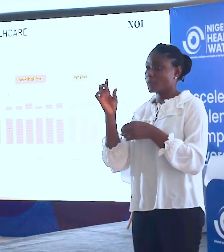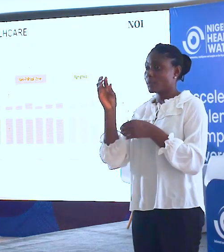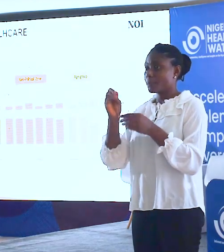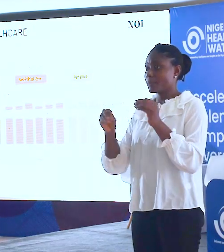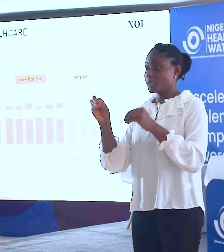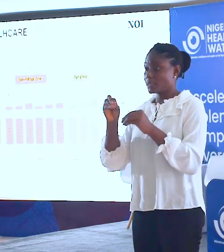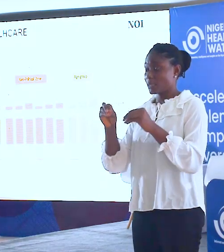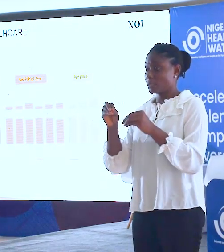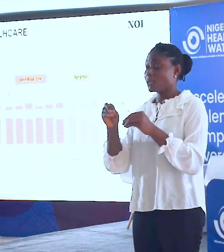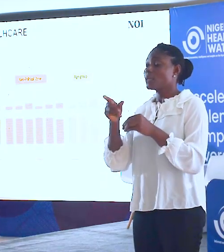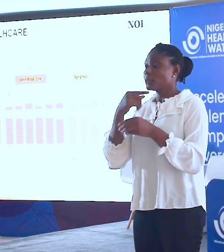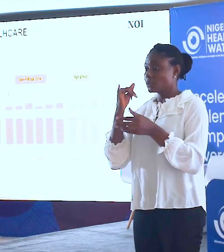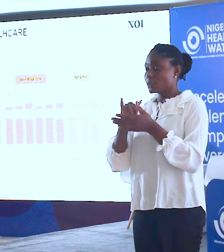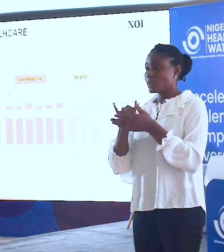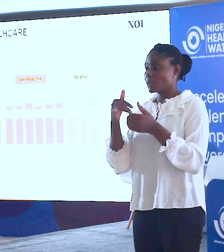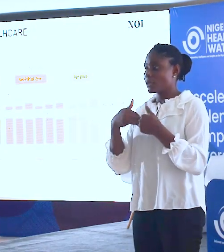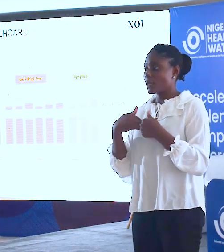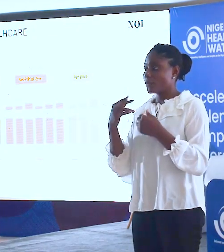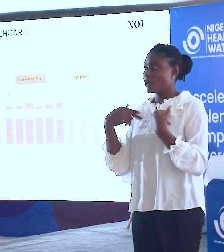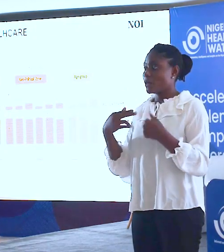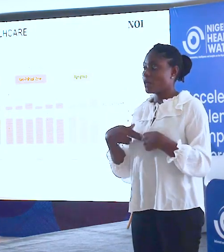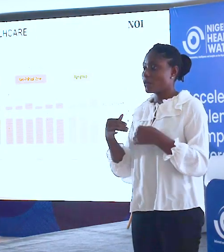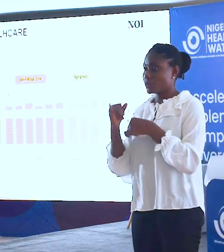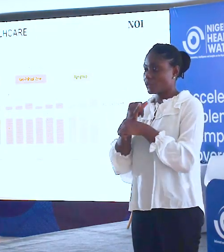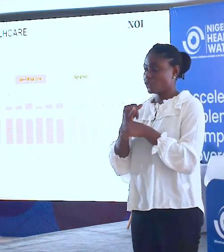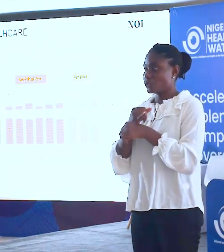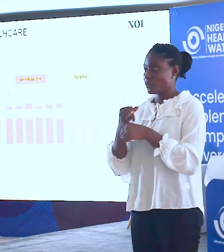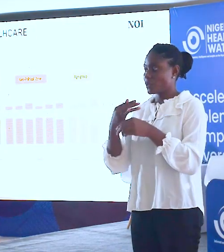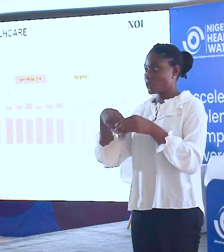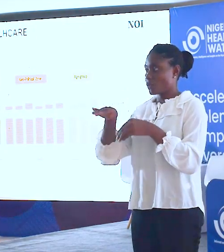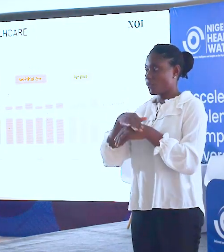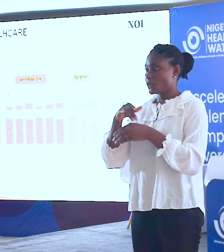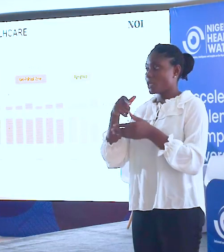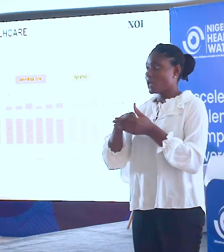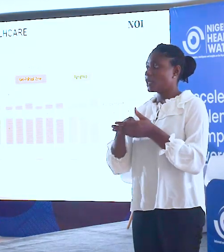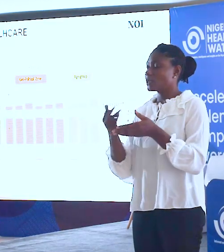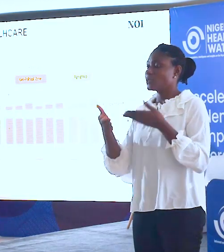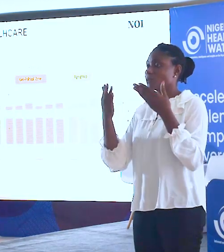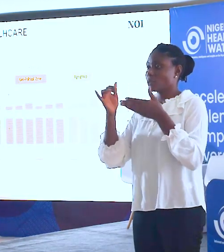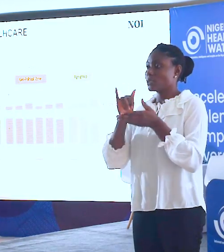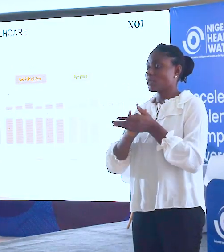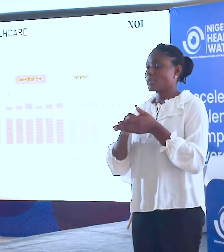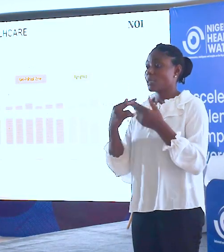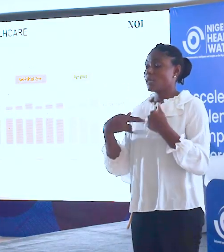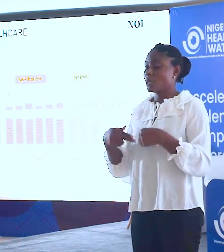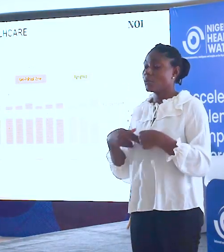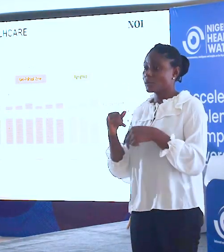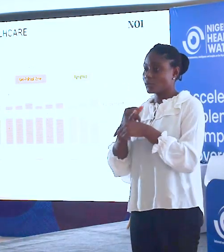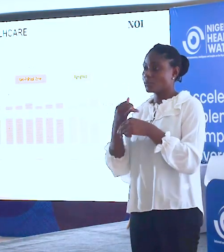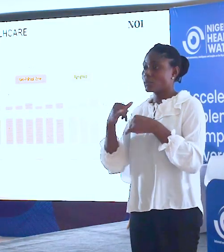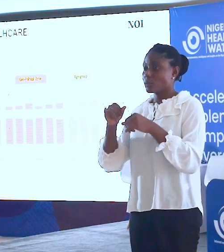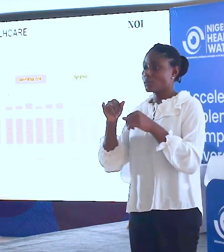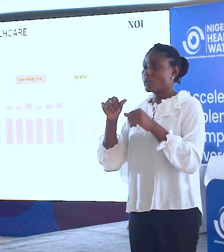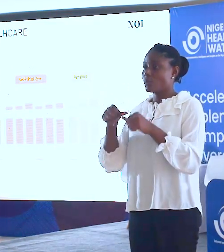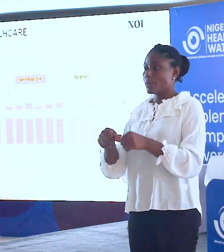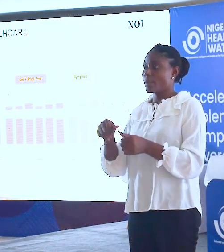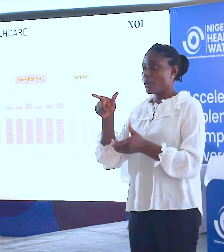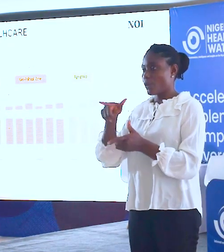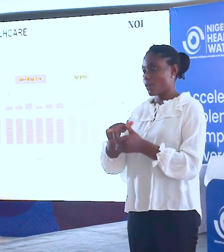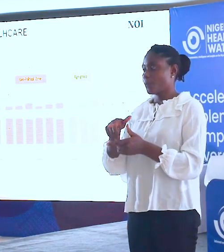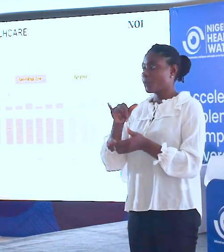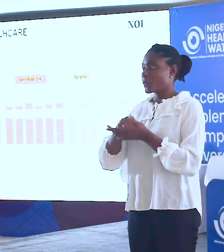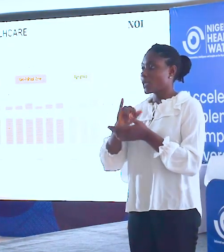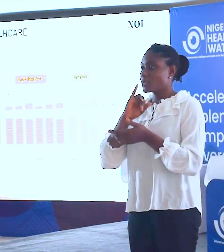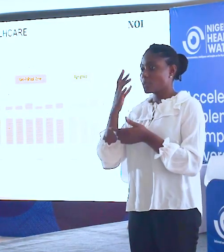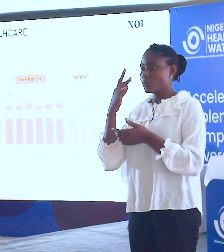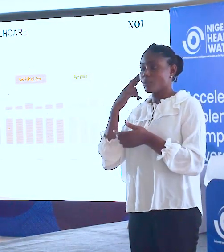to acknowledge that they have health insurance coverage. And this suggests that health insurance still remains very low in Nigeria. And is the reason